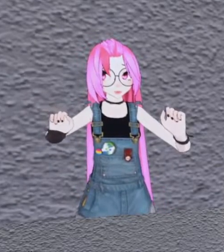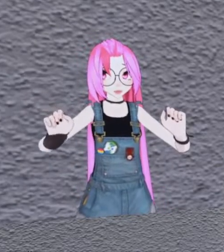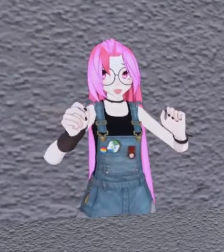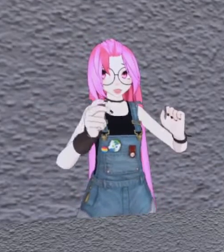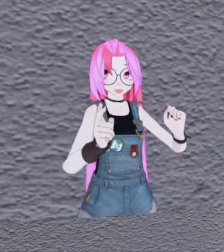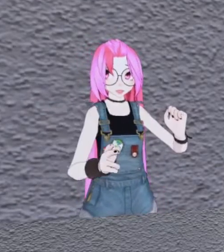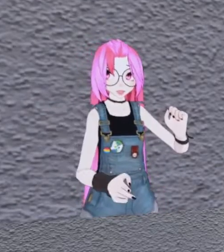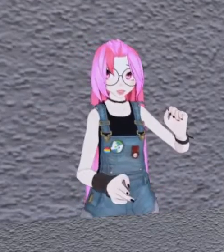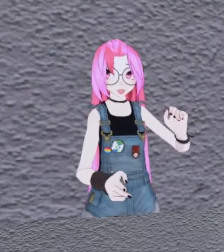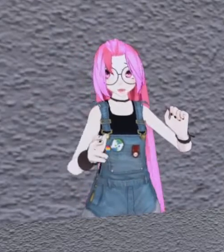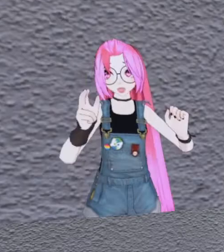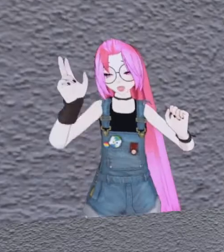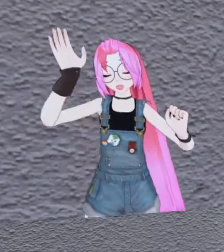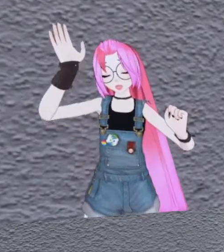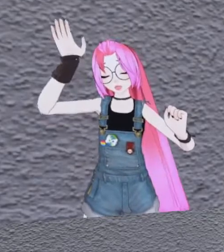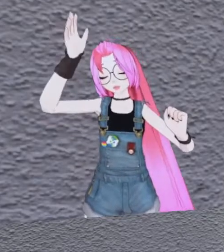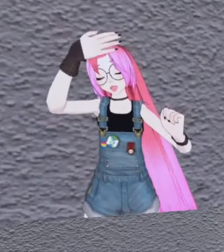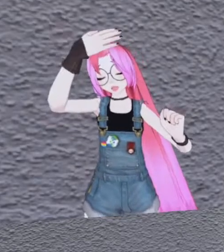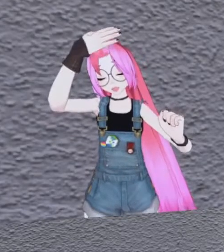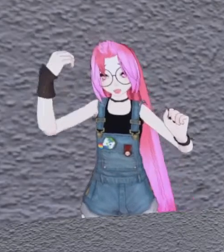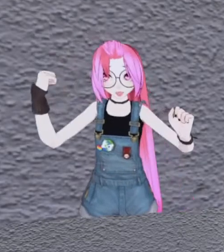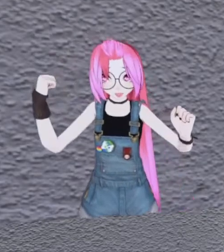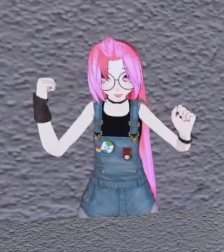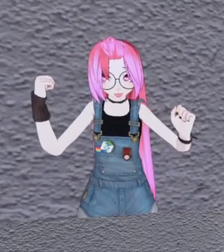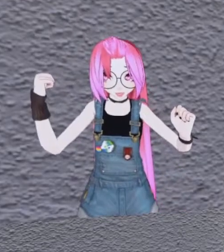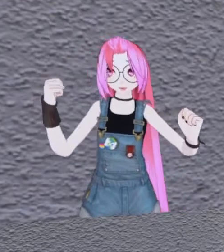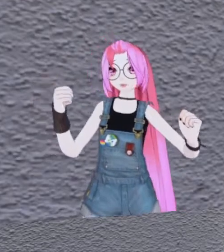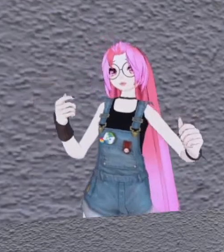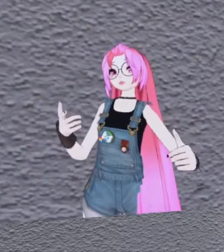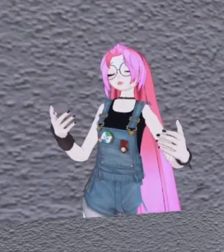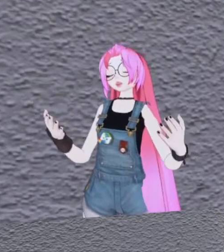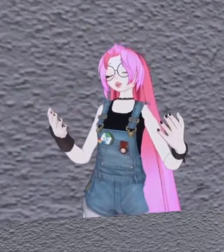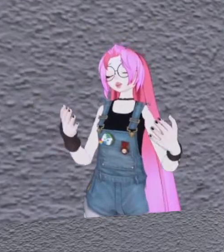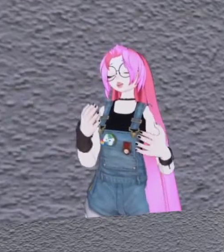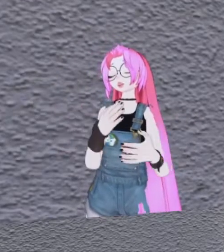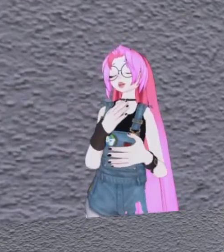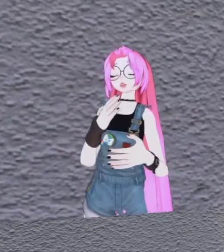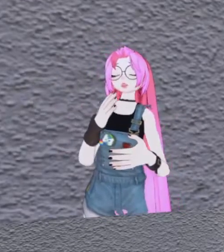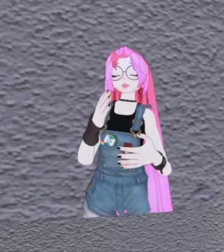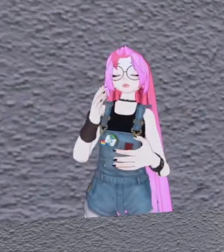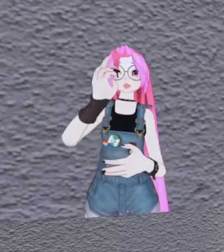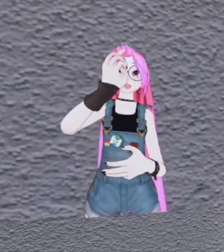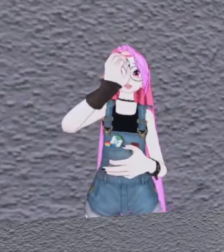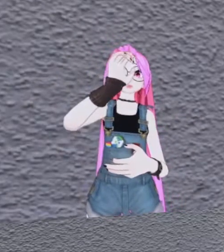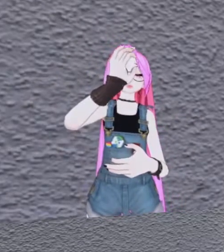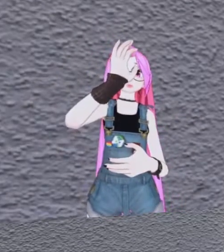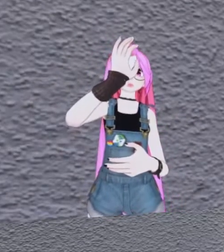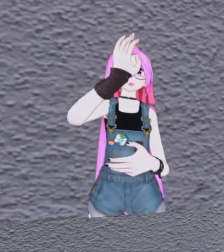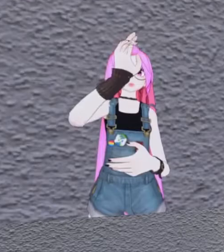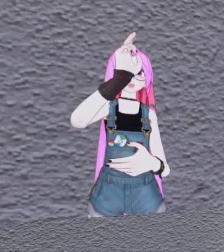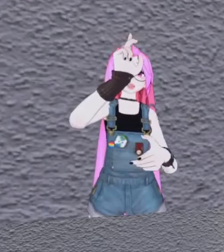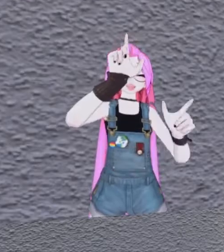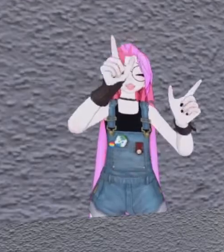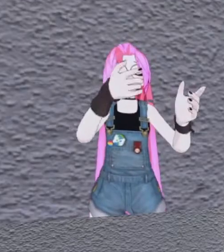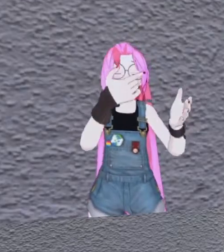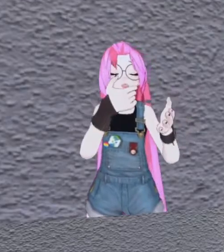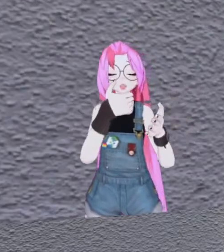Oh, deaf history. Oh, I forgot. All right. Here, Crow, do you want to help me out?